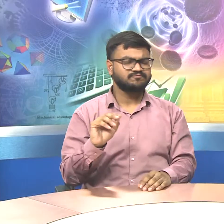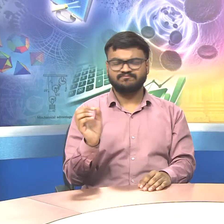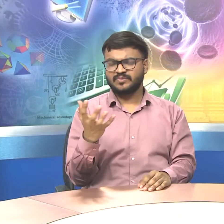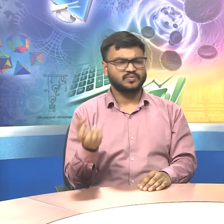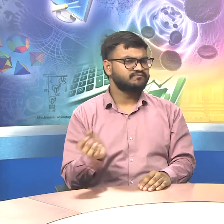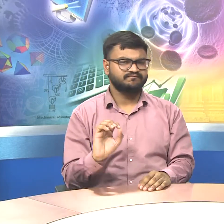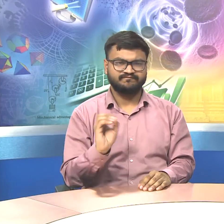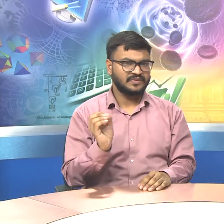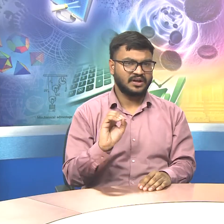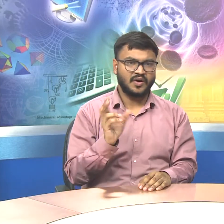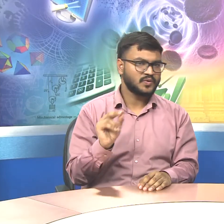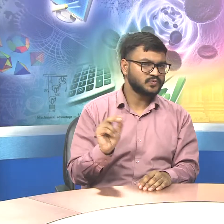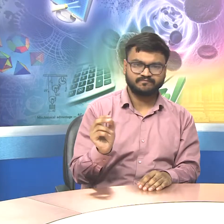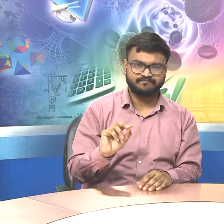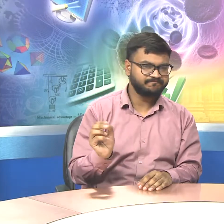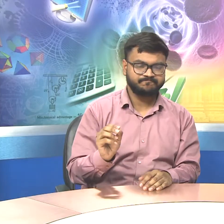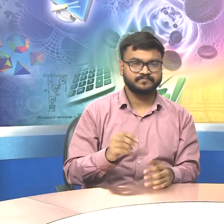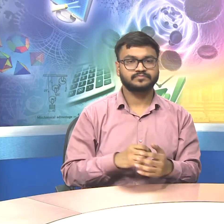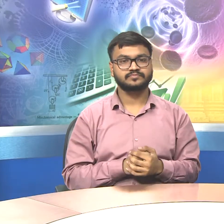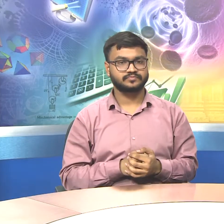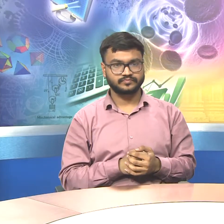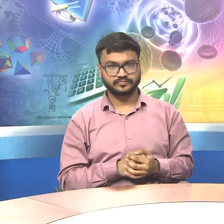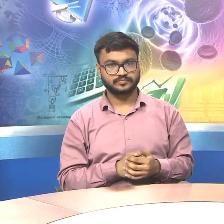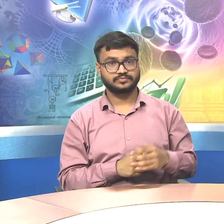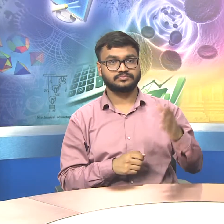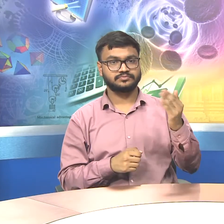Second, no and don't.